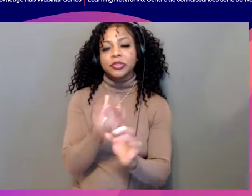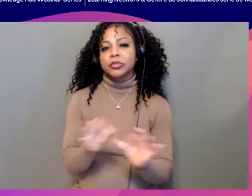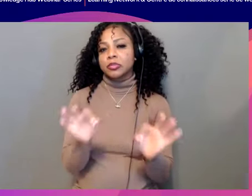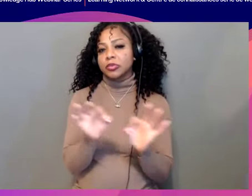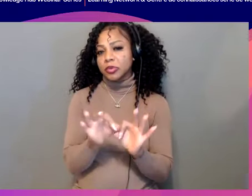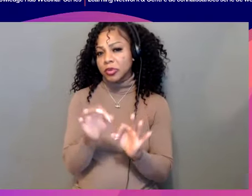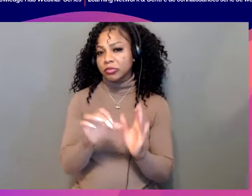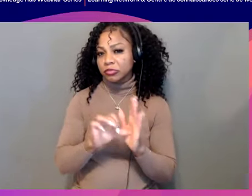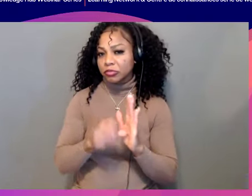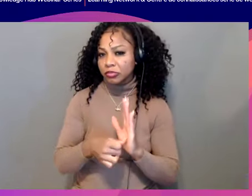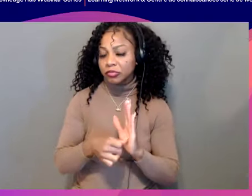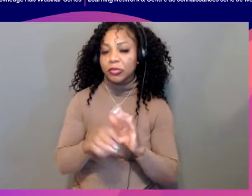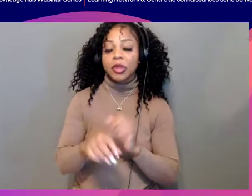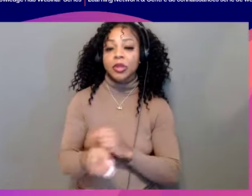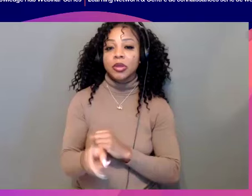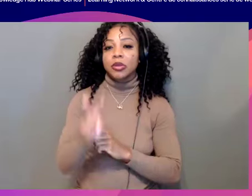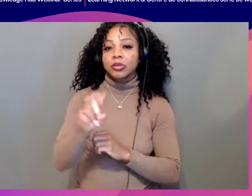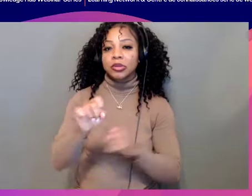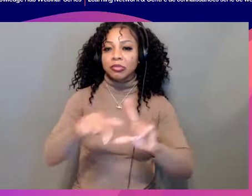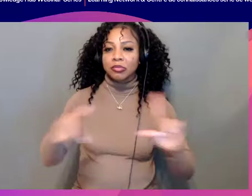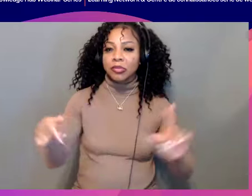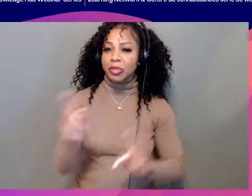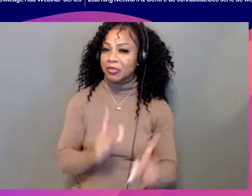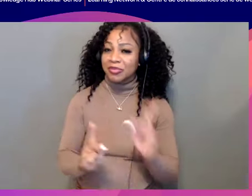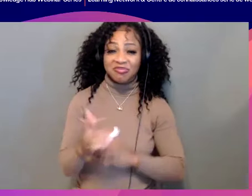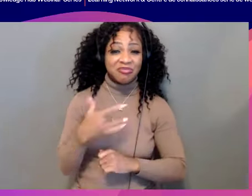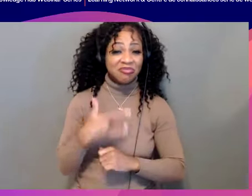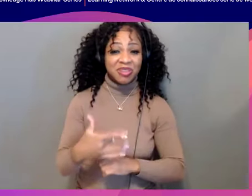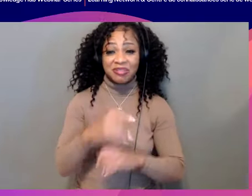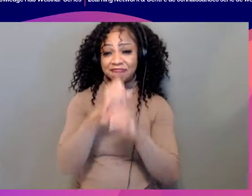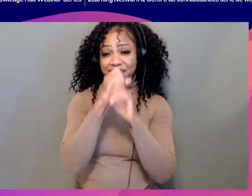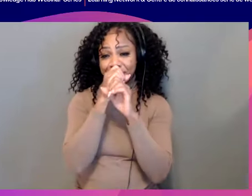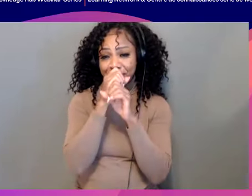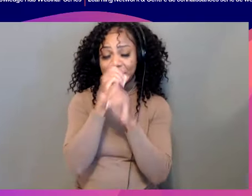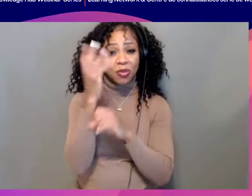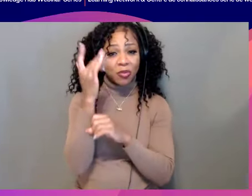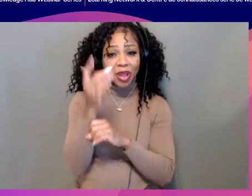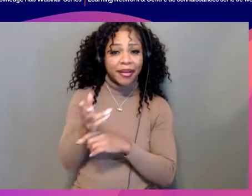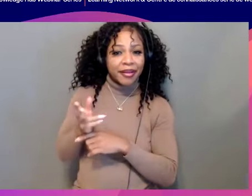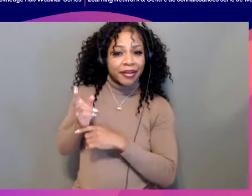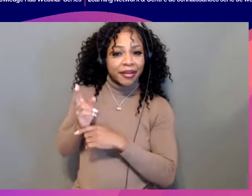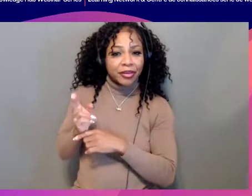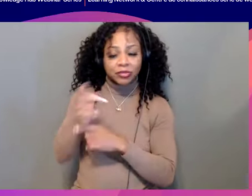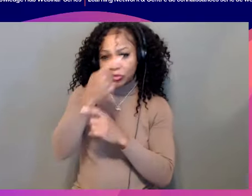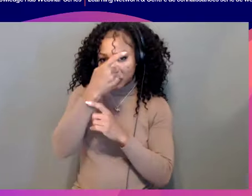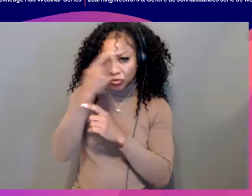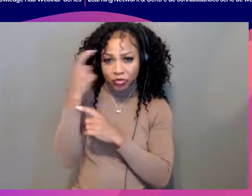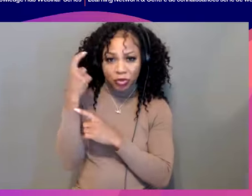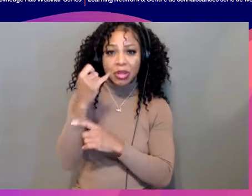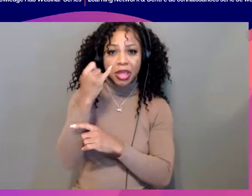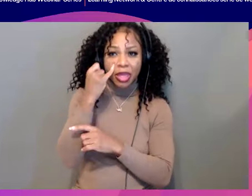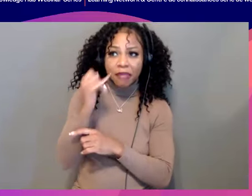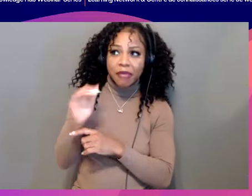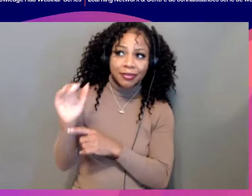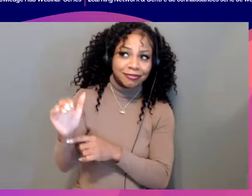2S LGBTQIA plus people often don't come forward because they have historical trauma of coming